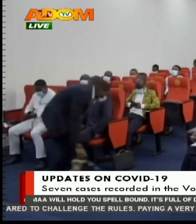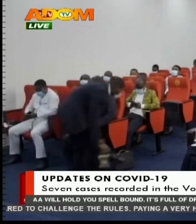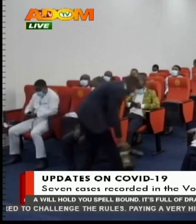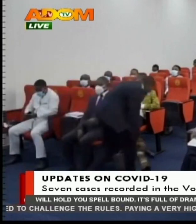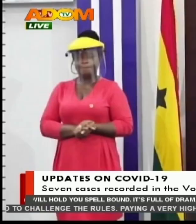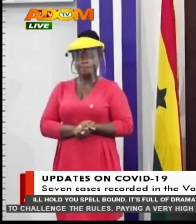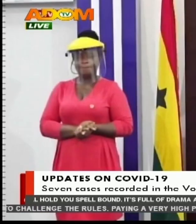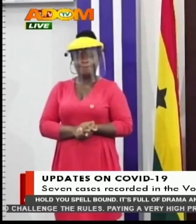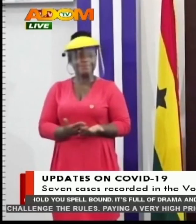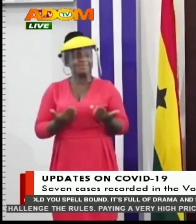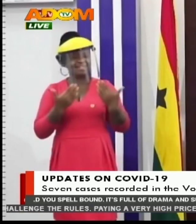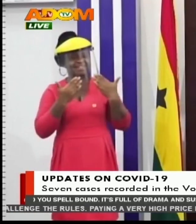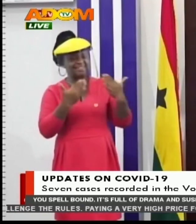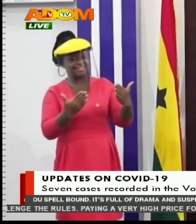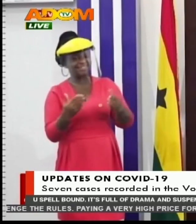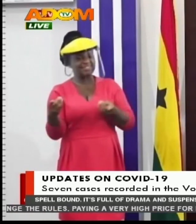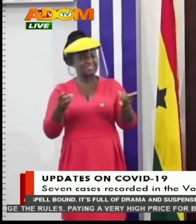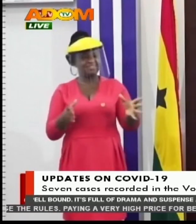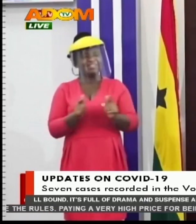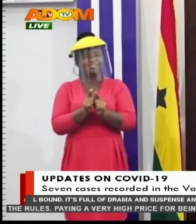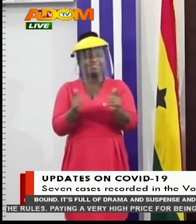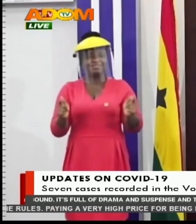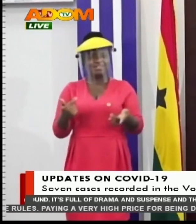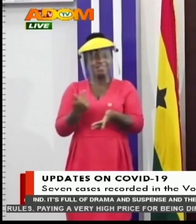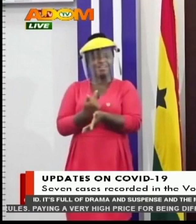morning, Ghana has seen some